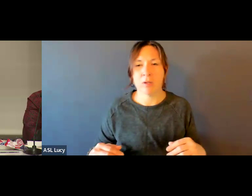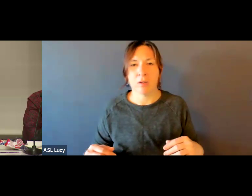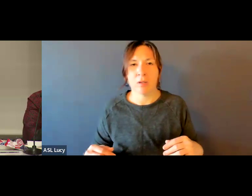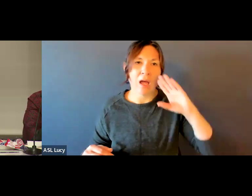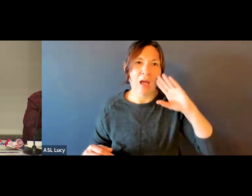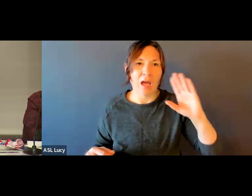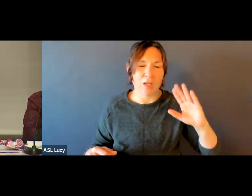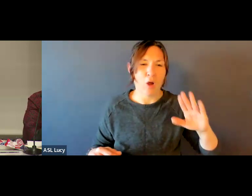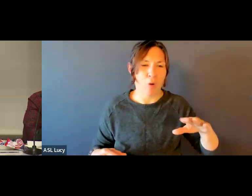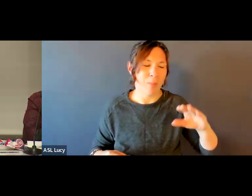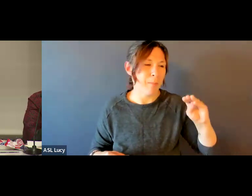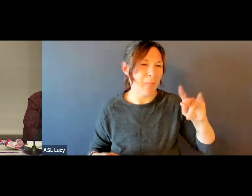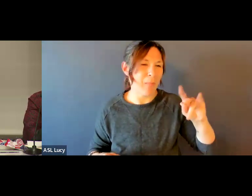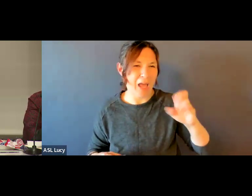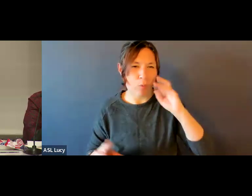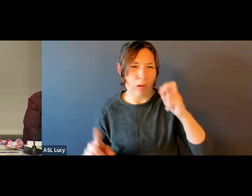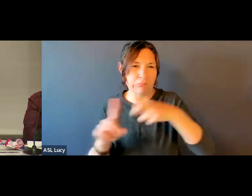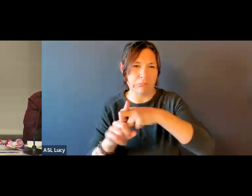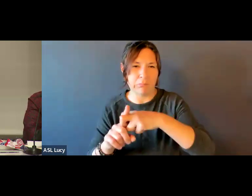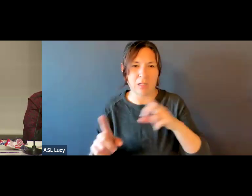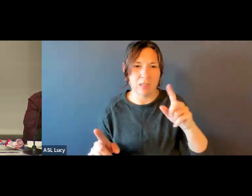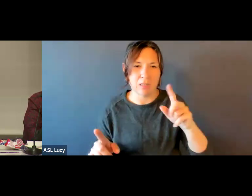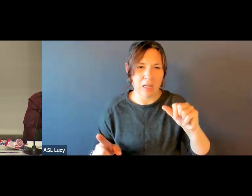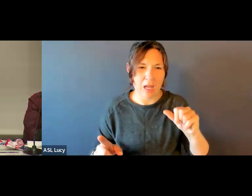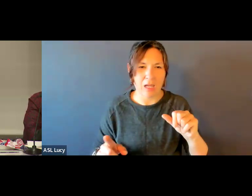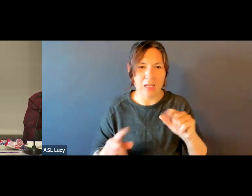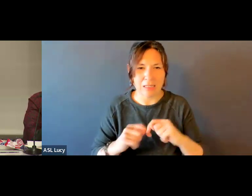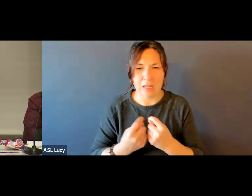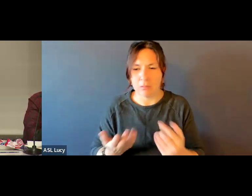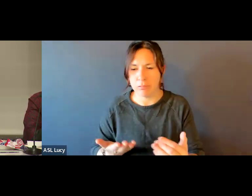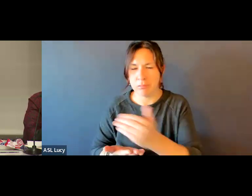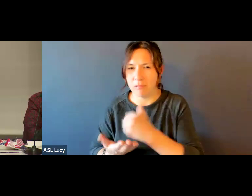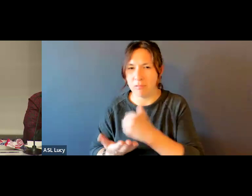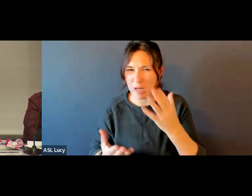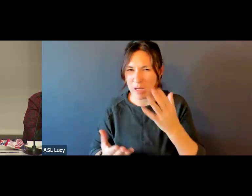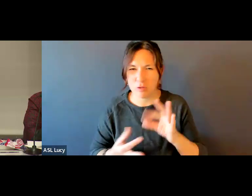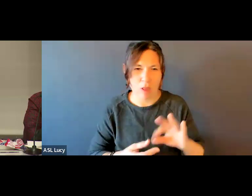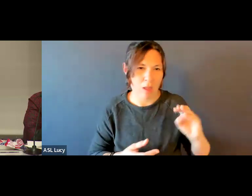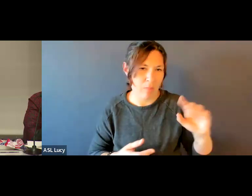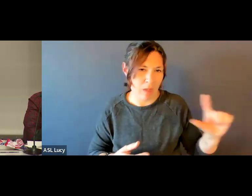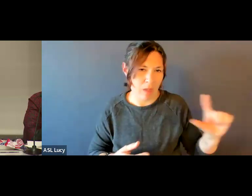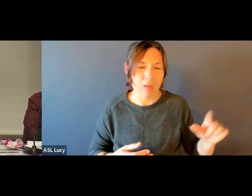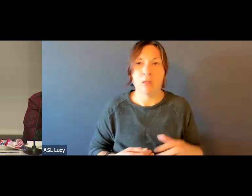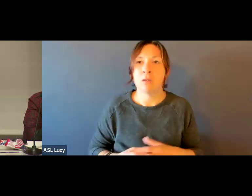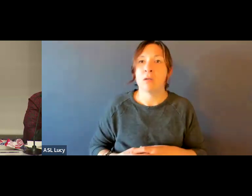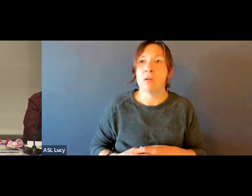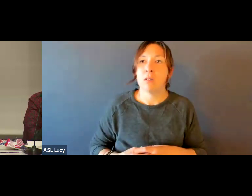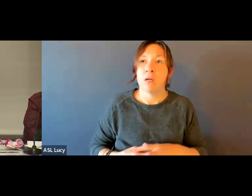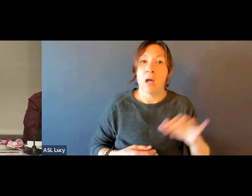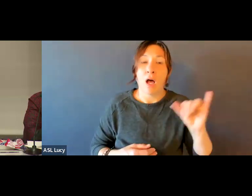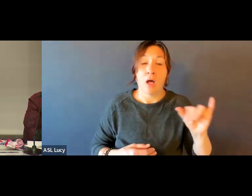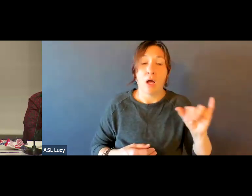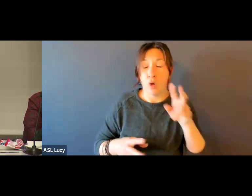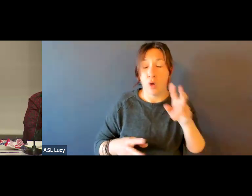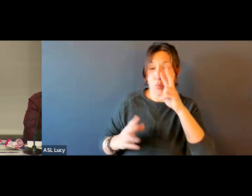up and work with our data teams to get that information together for you. I do want to also mention as you're reviewing that